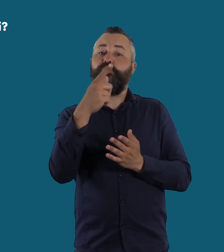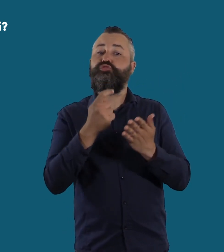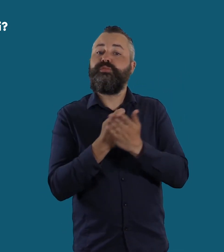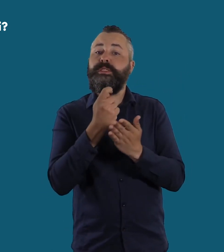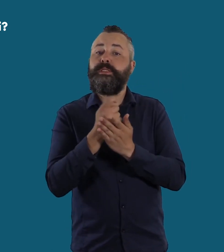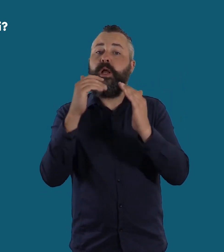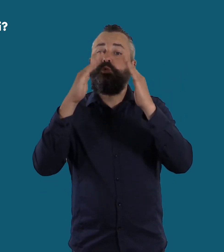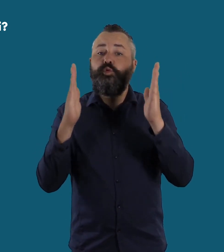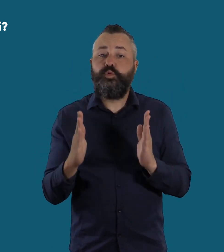If you rent your property,